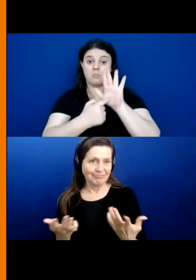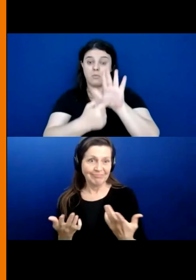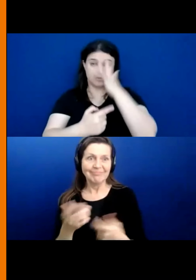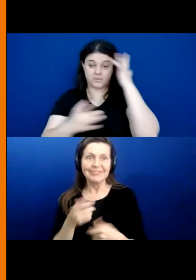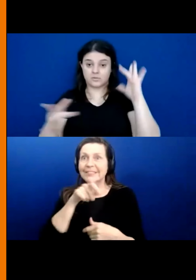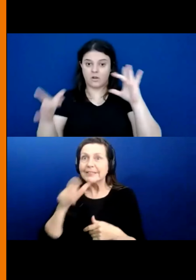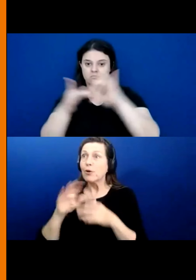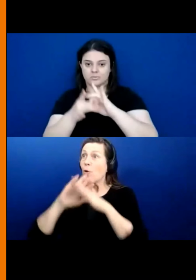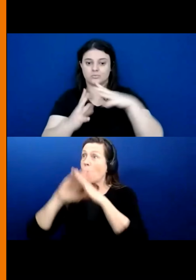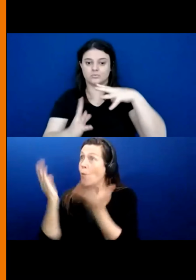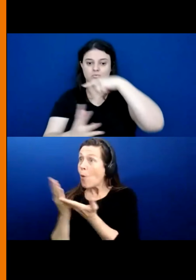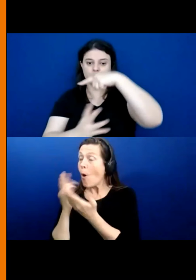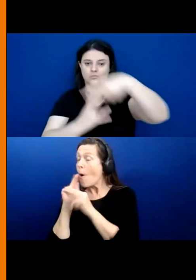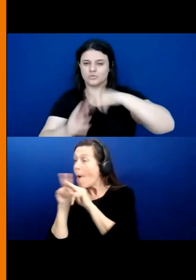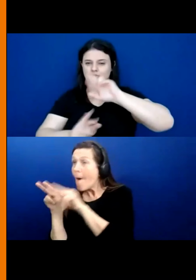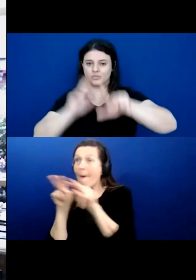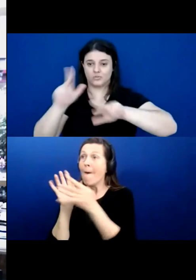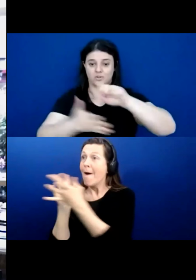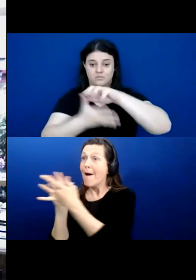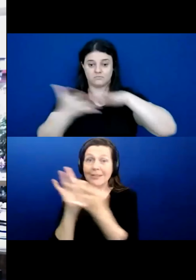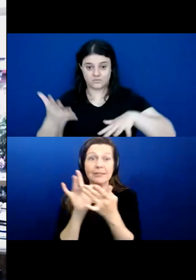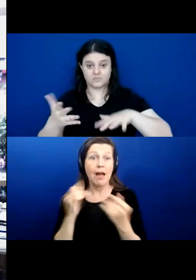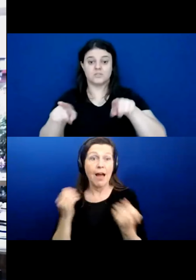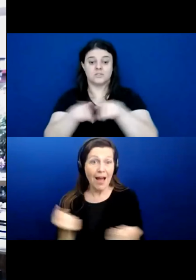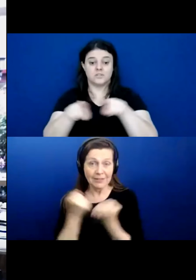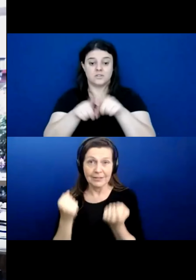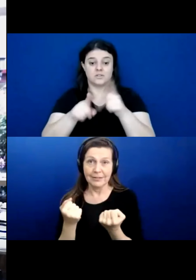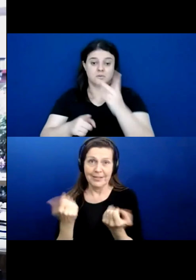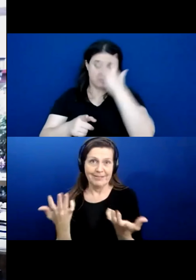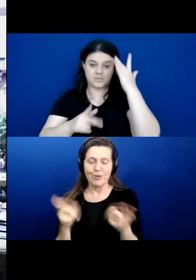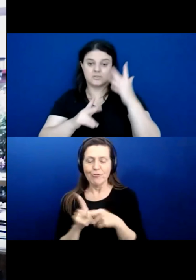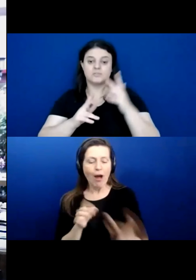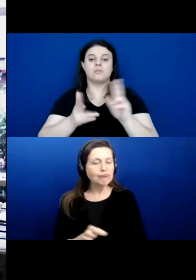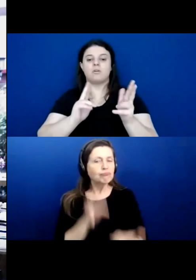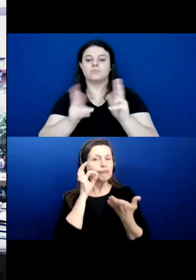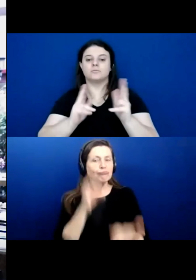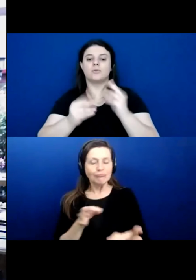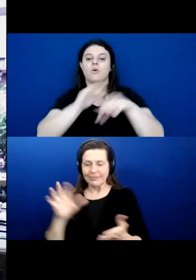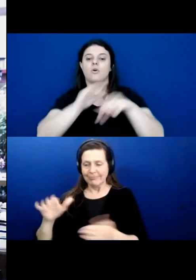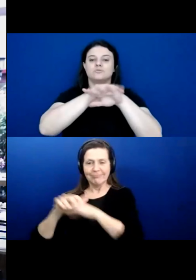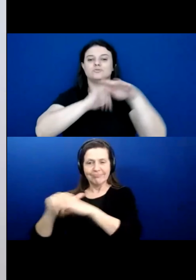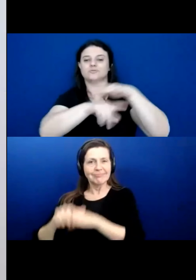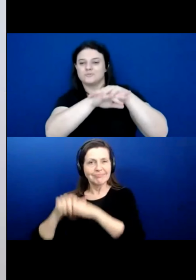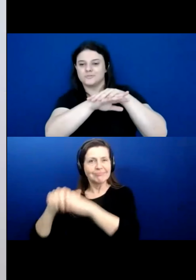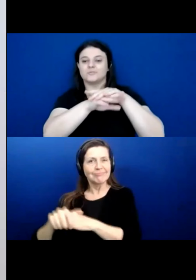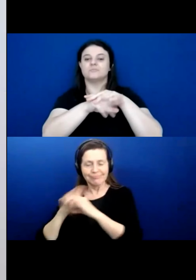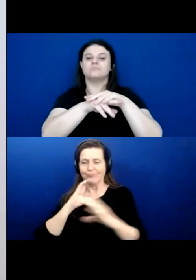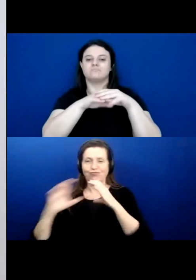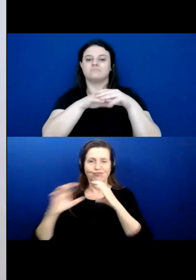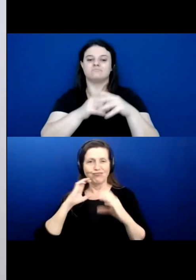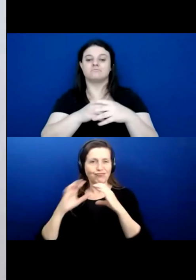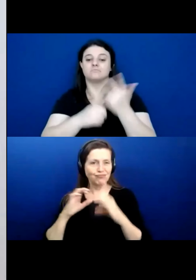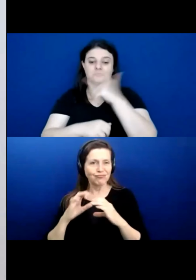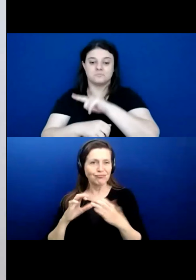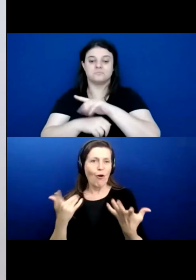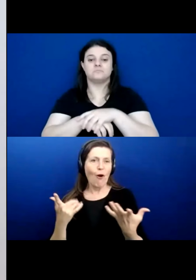world around through different activities, including two people chat in a cafe using hand-on-hand signing. A group of people